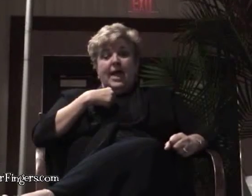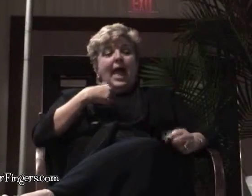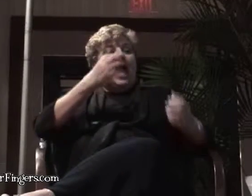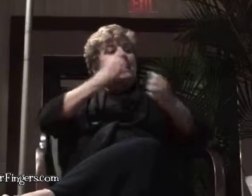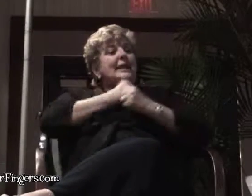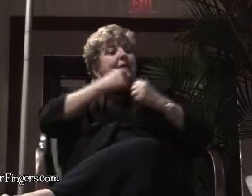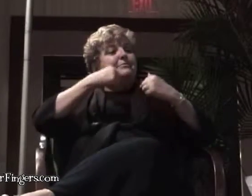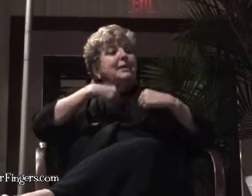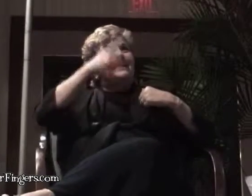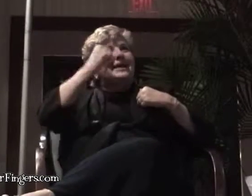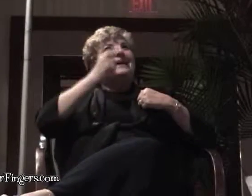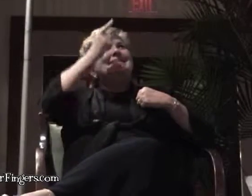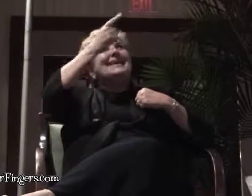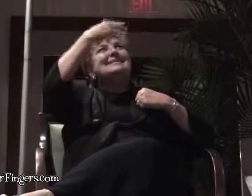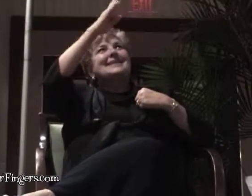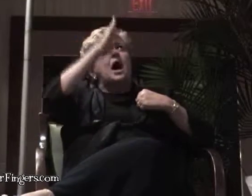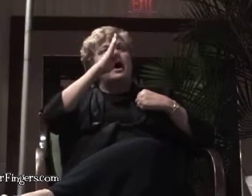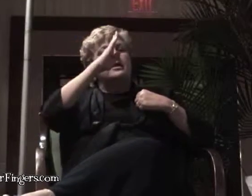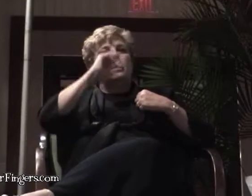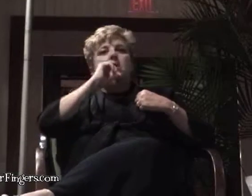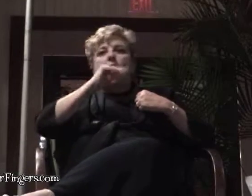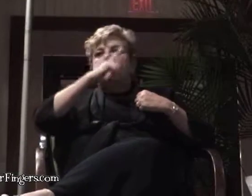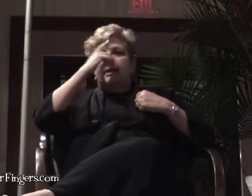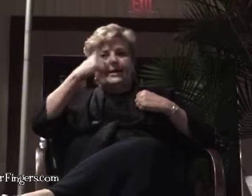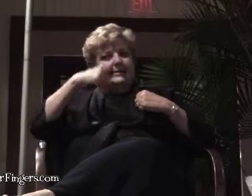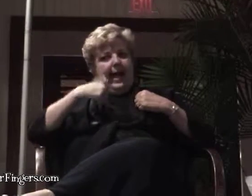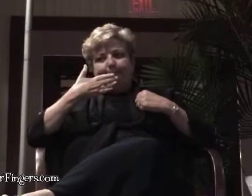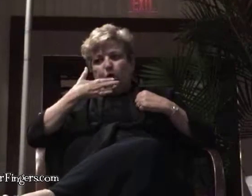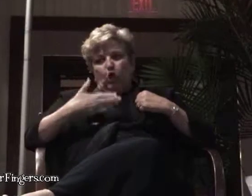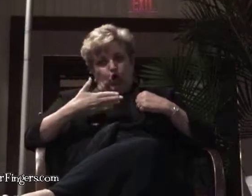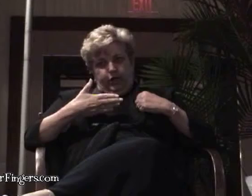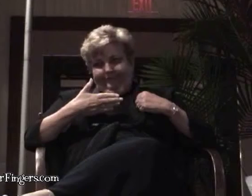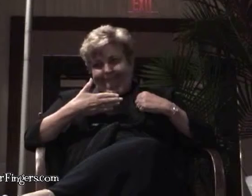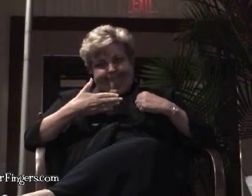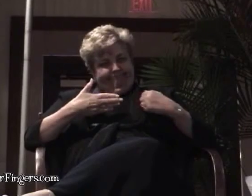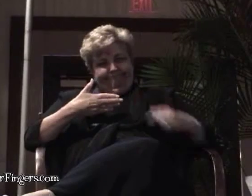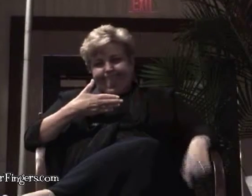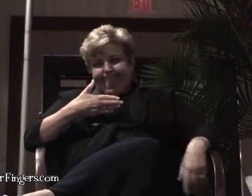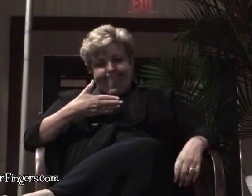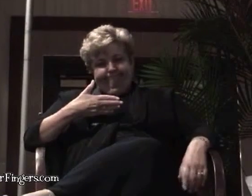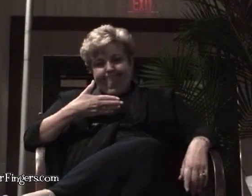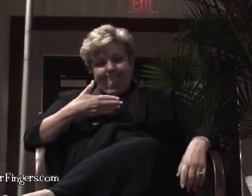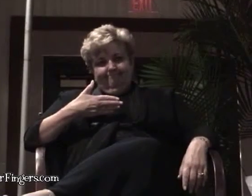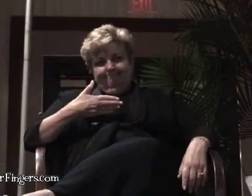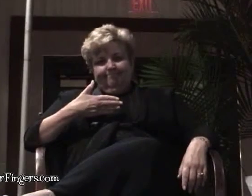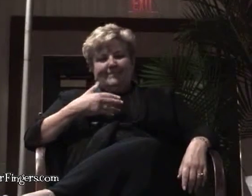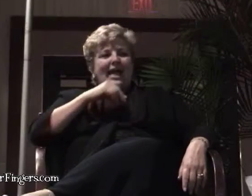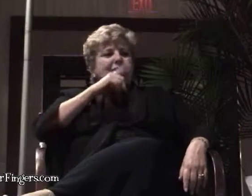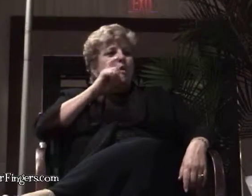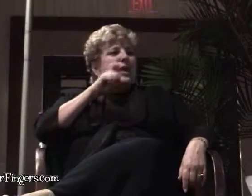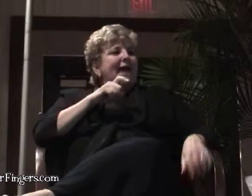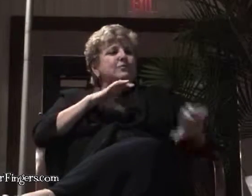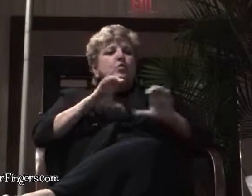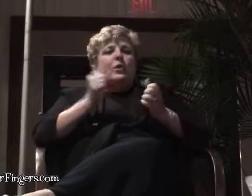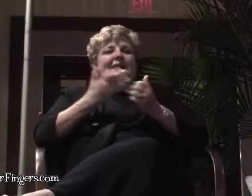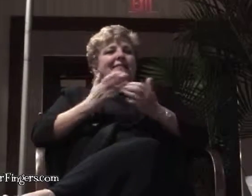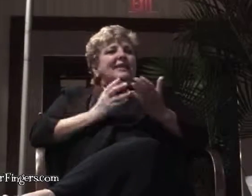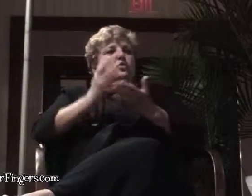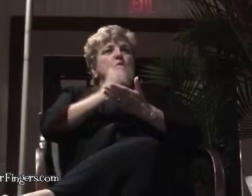God, not because I'm good. I don't have to do anything to earn His love.